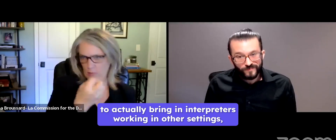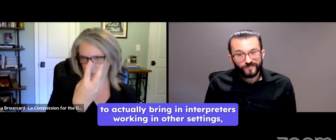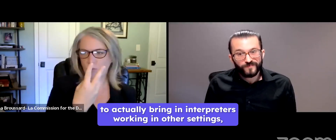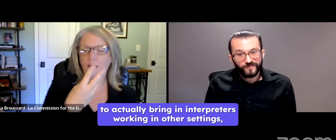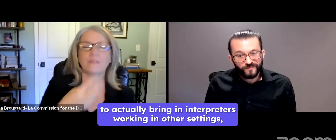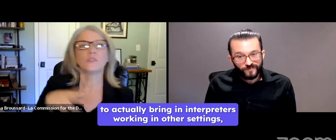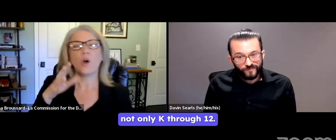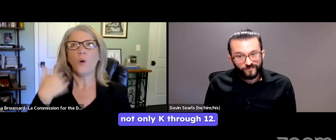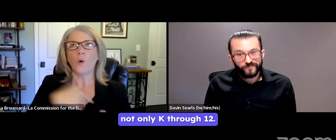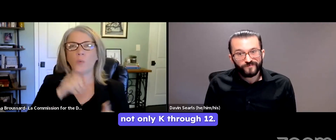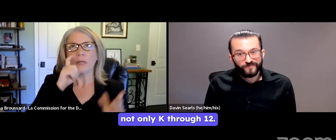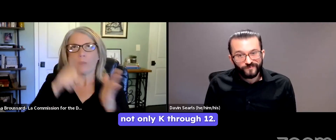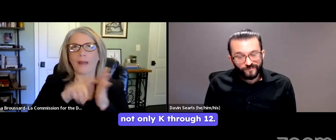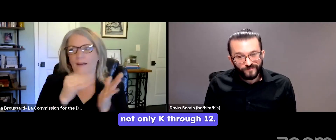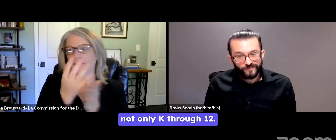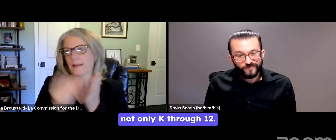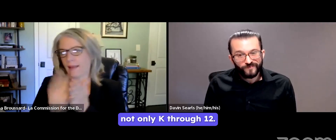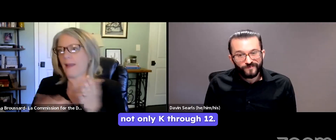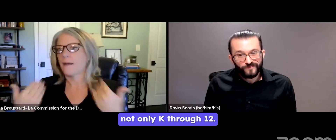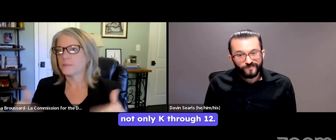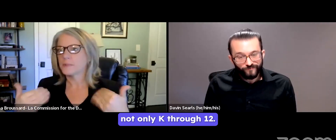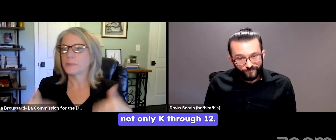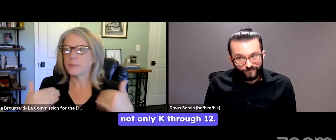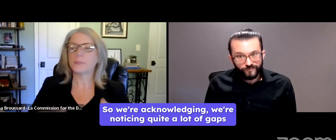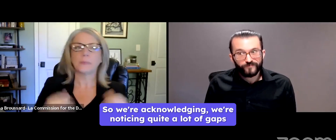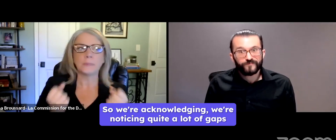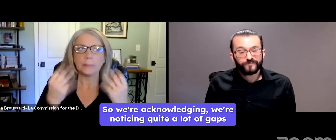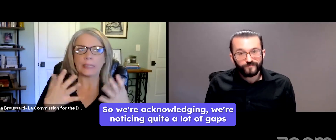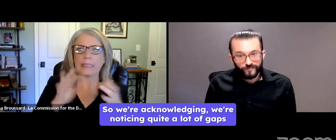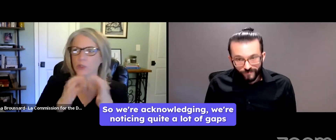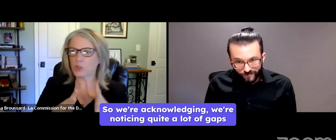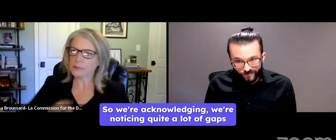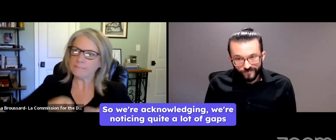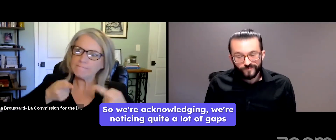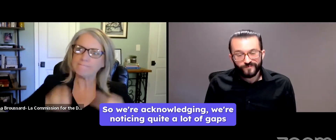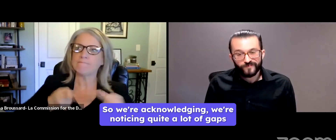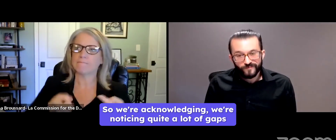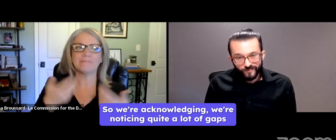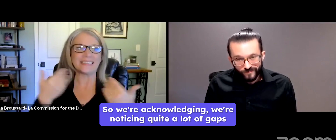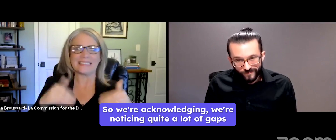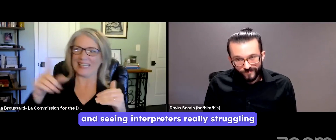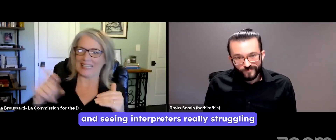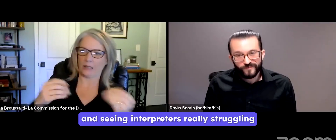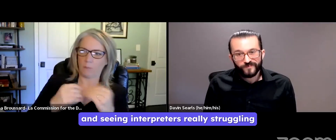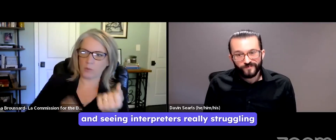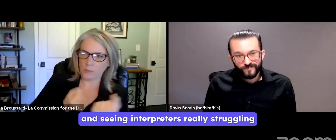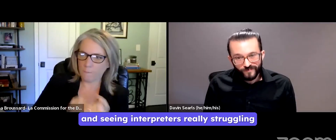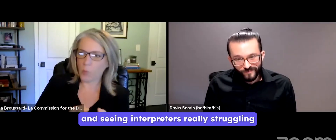other settings, not only K through 12. So we're noticing quite a lot of gaps and seeing interpreters